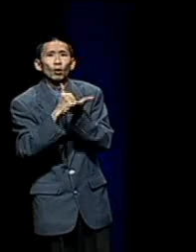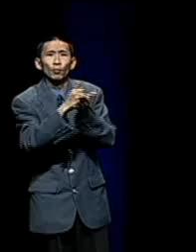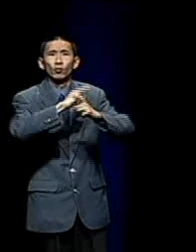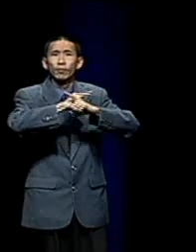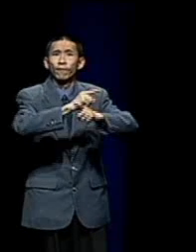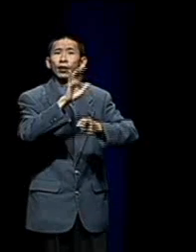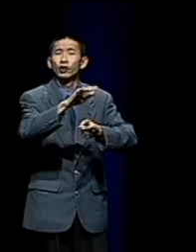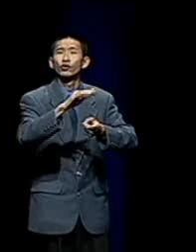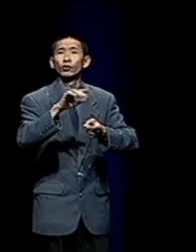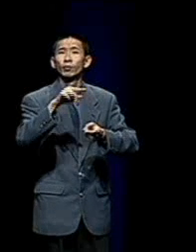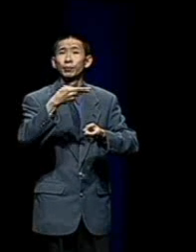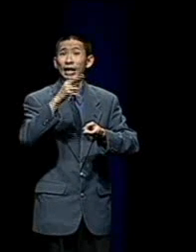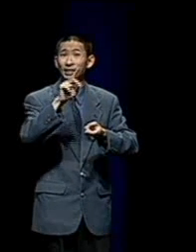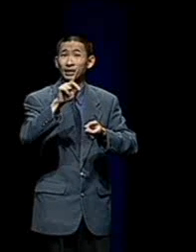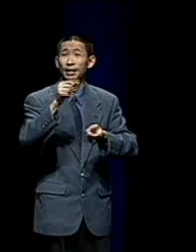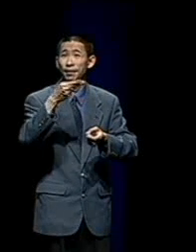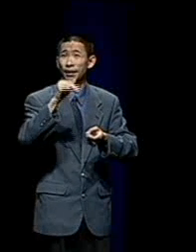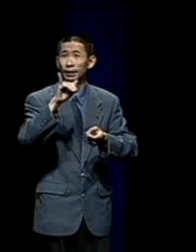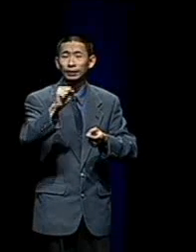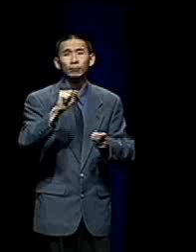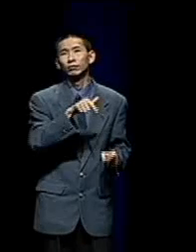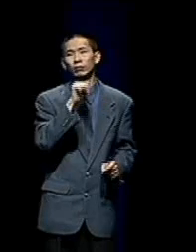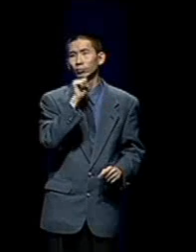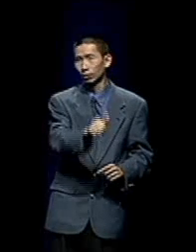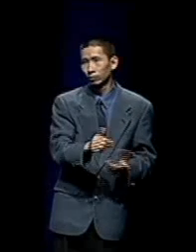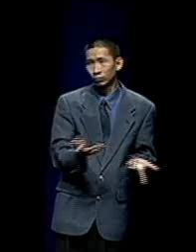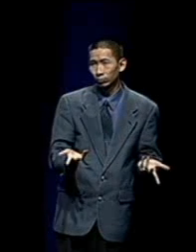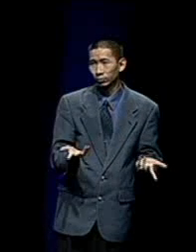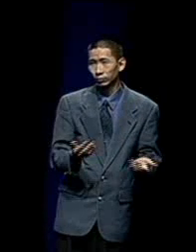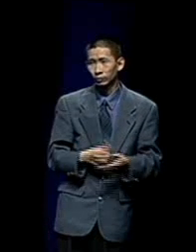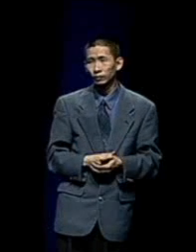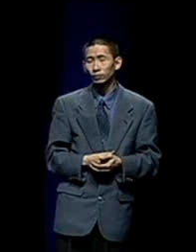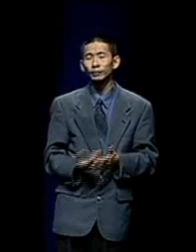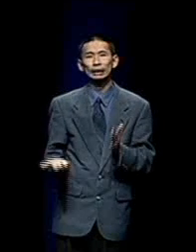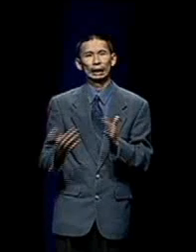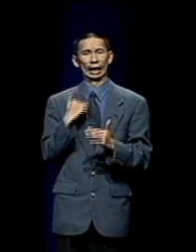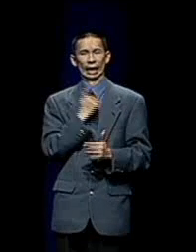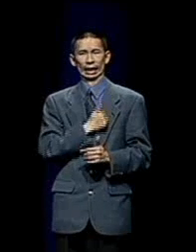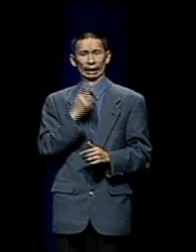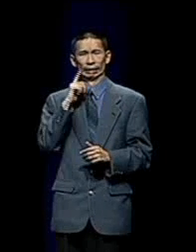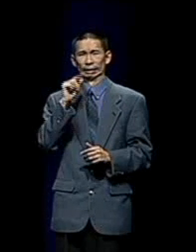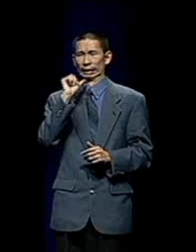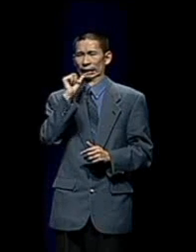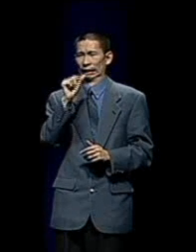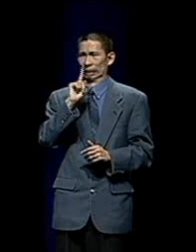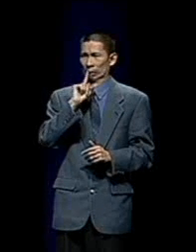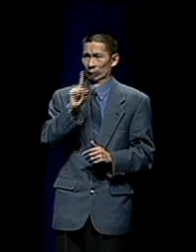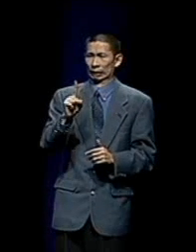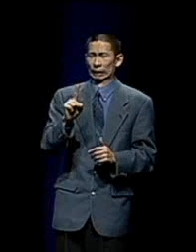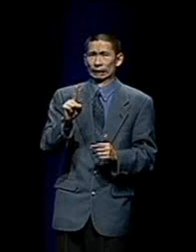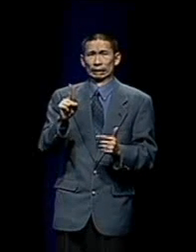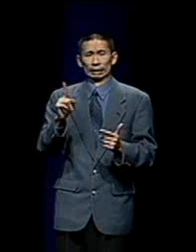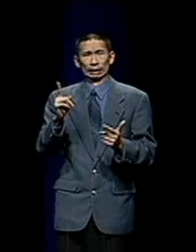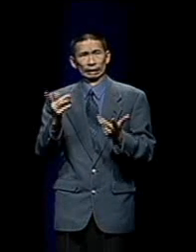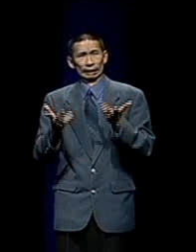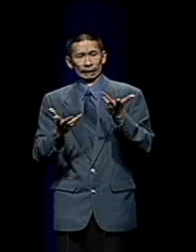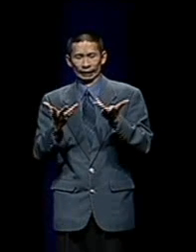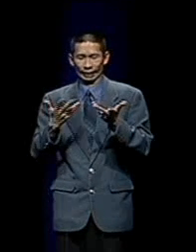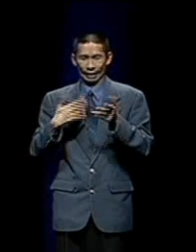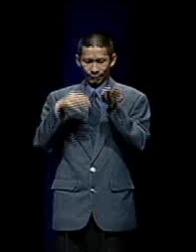not being warranted in the process. Again, I apologize for not really having the words in front of me, but that's the general